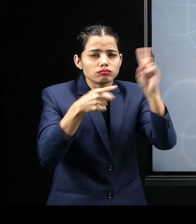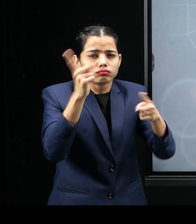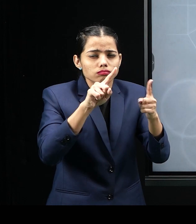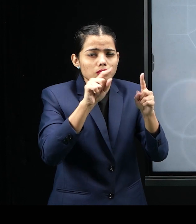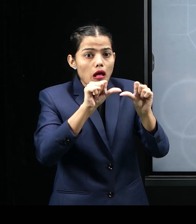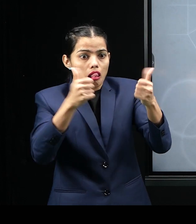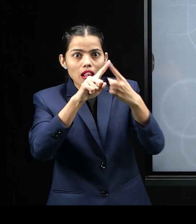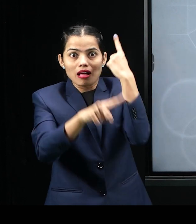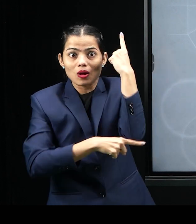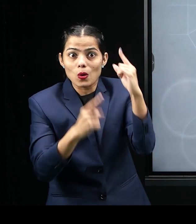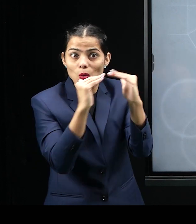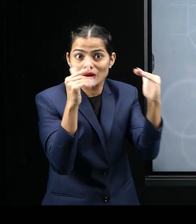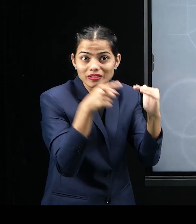Euclid's division algorithm.